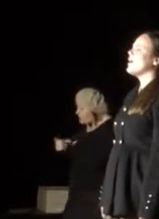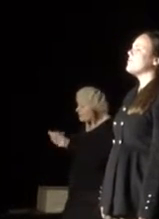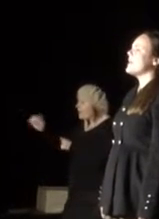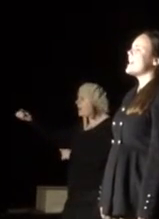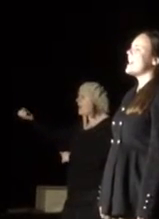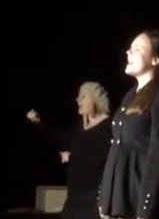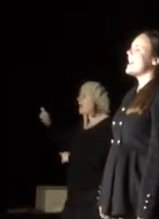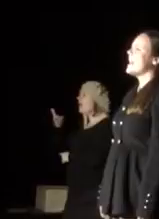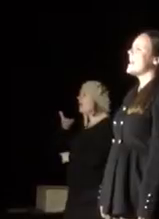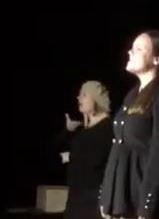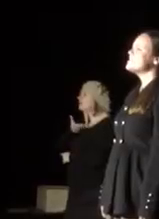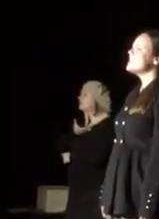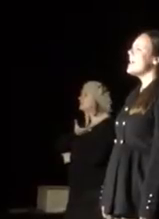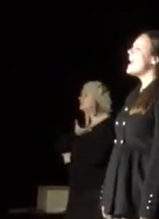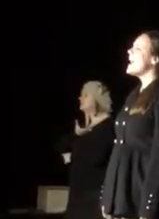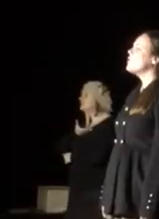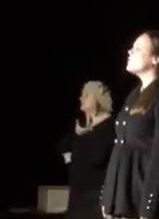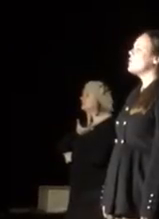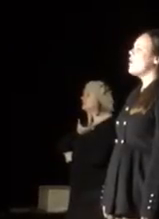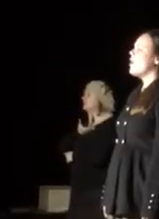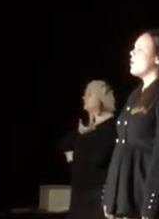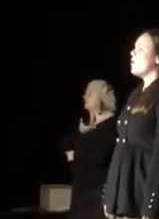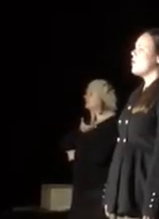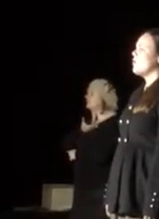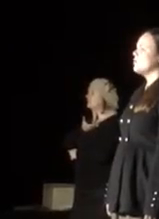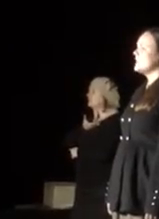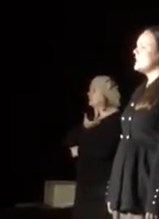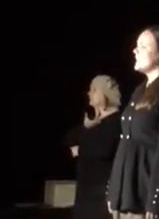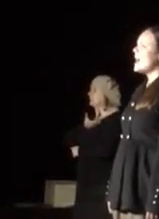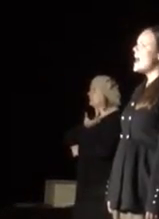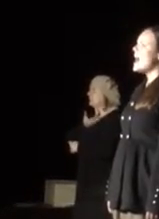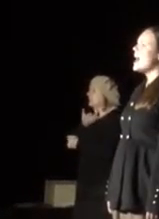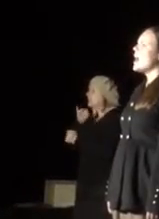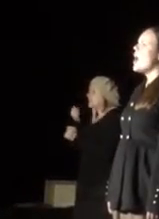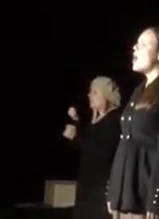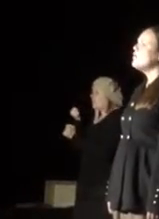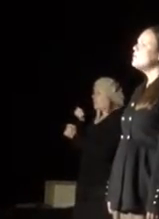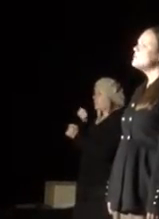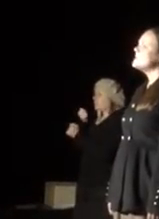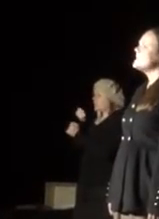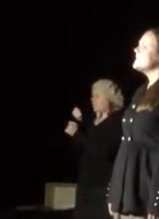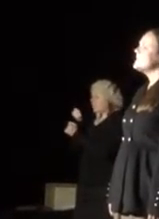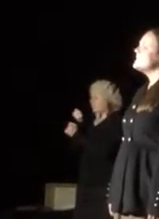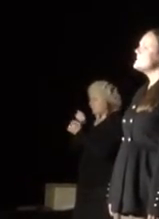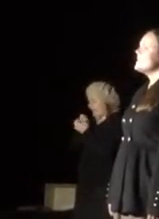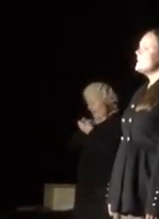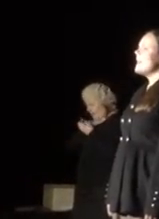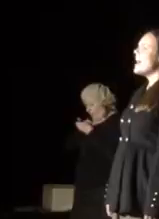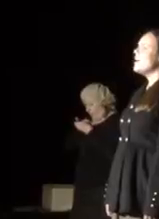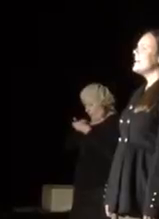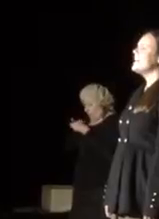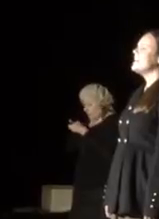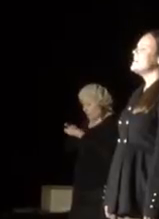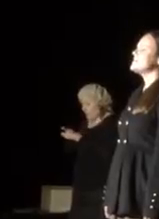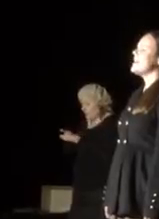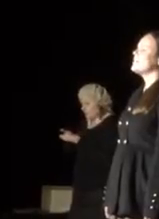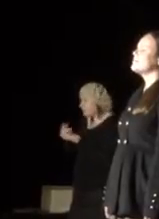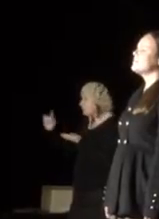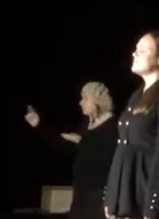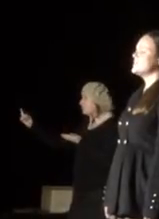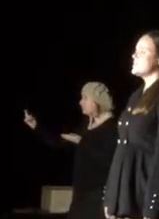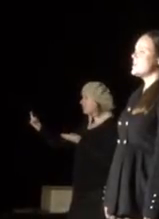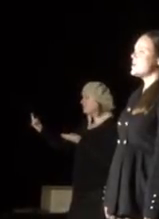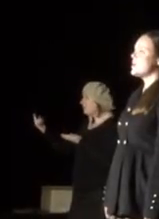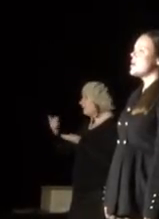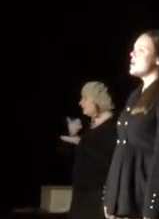our best How coldly I hold it Now he's